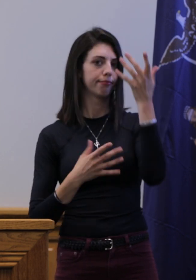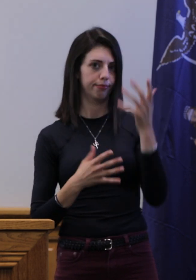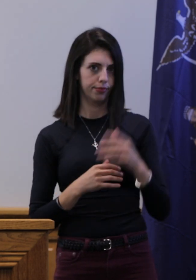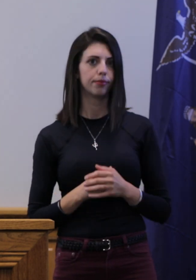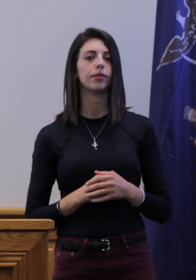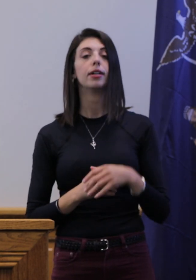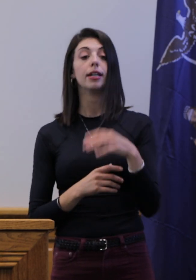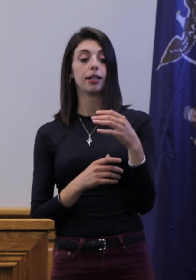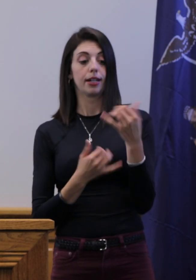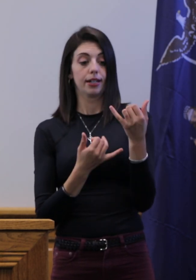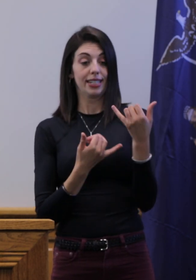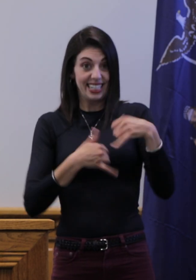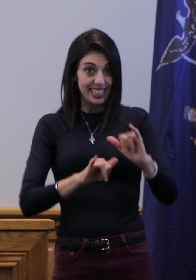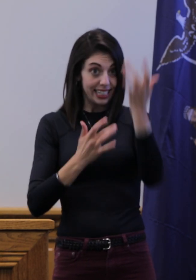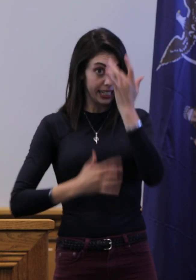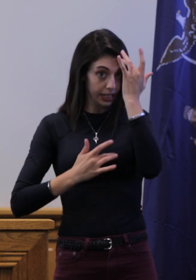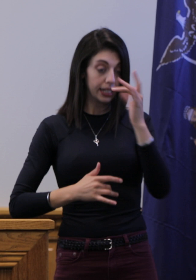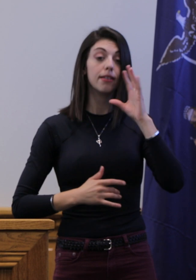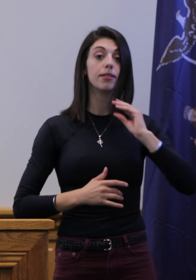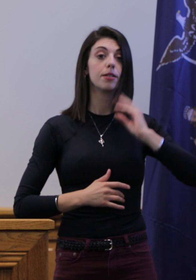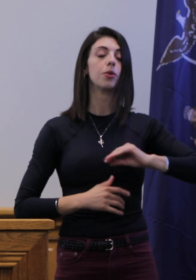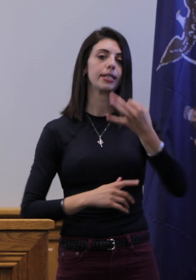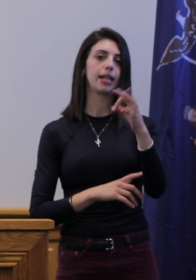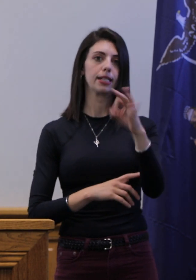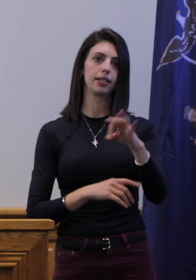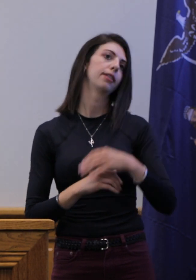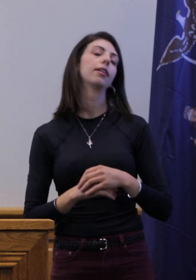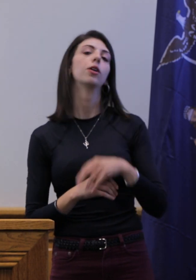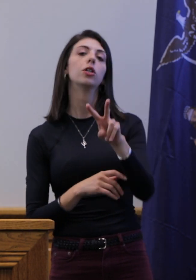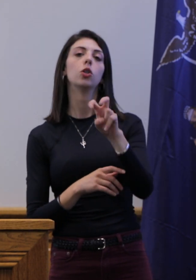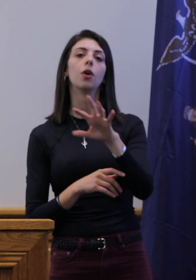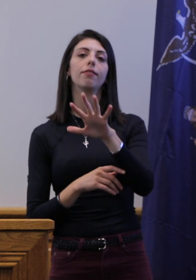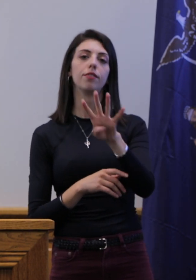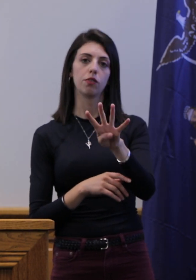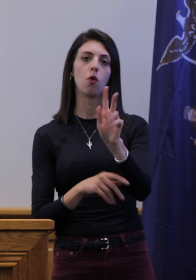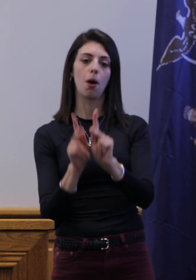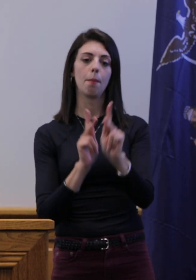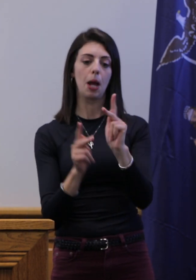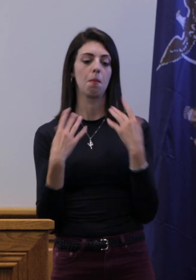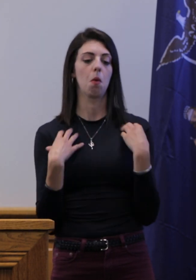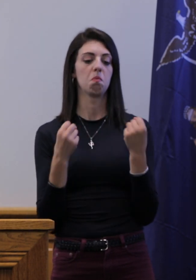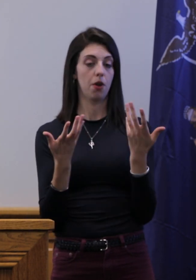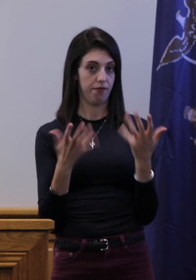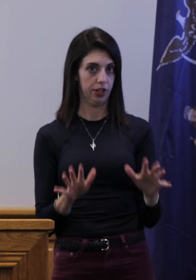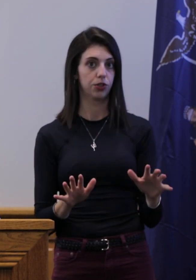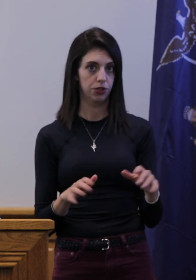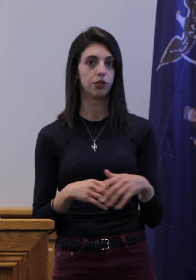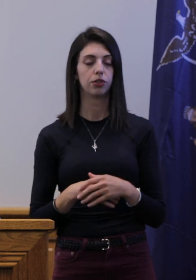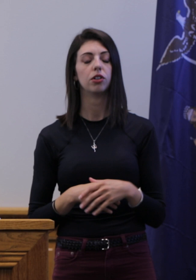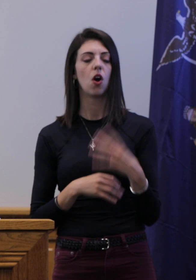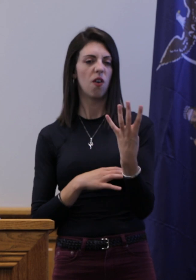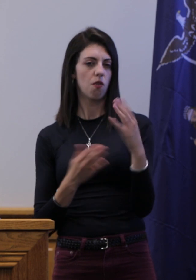have 19 active cases of COVID-19. We have 254 residents that have recovered. We have